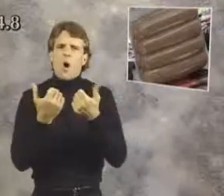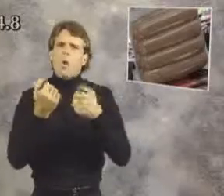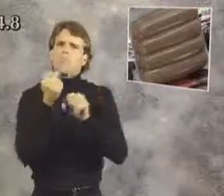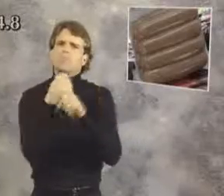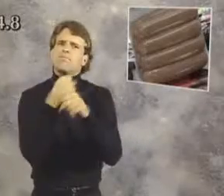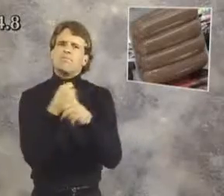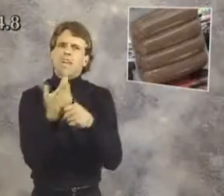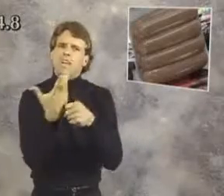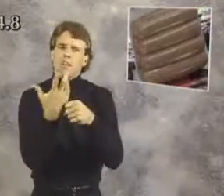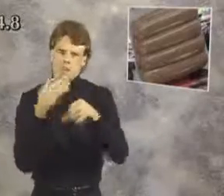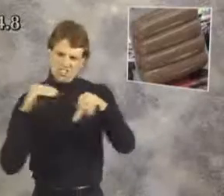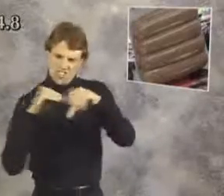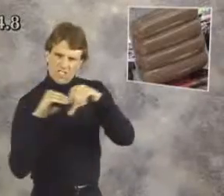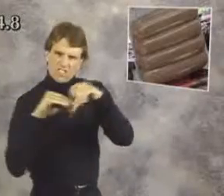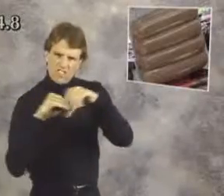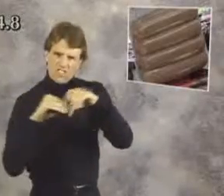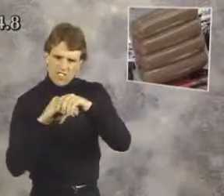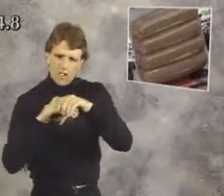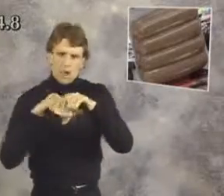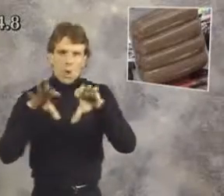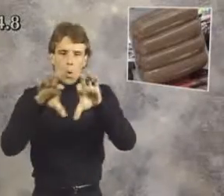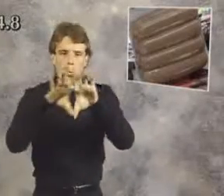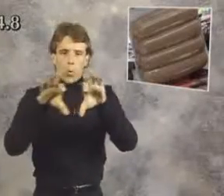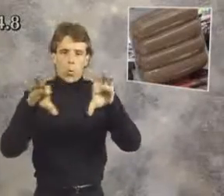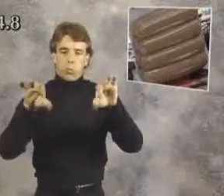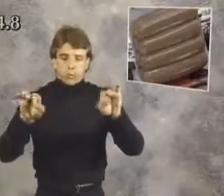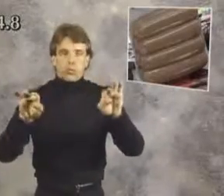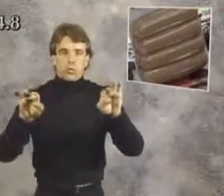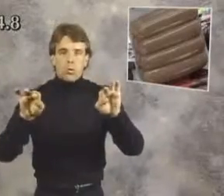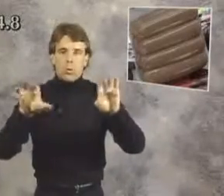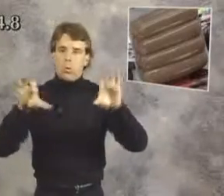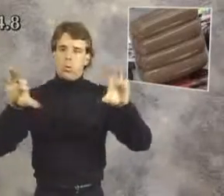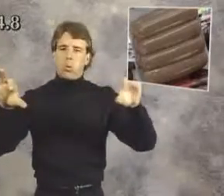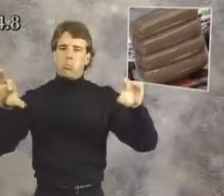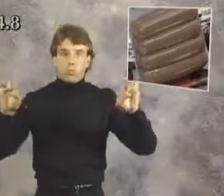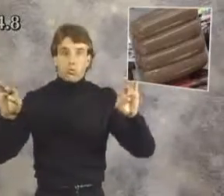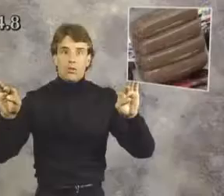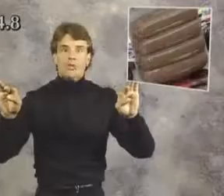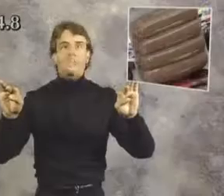This sign represents how the hot dogs are made.